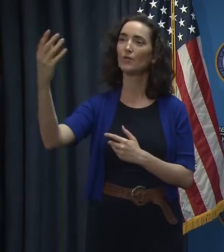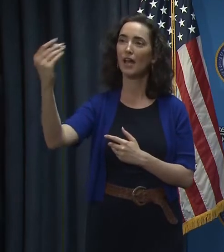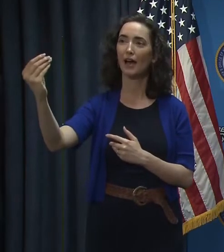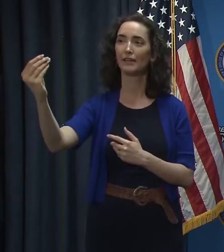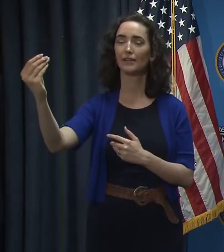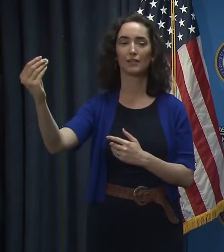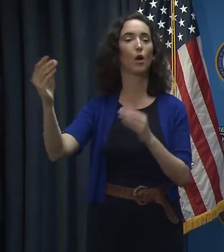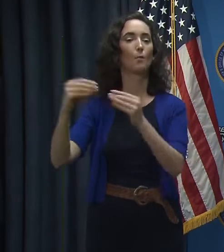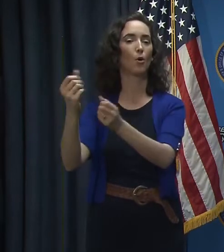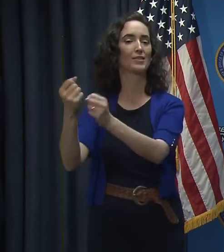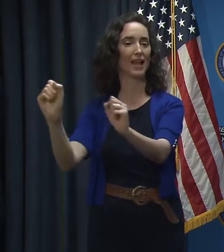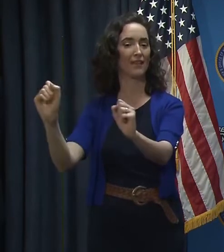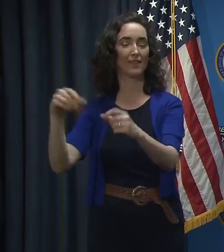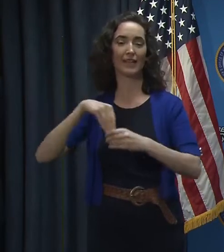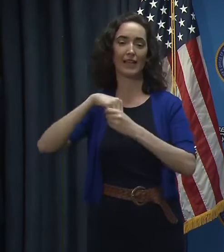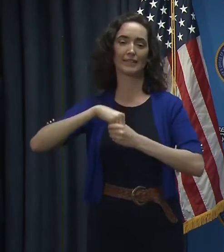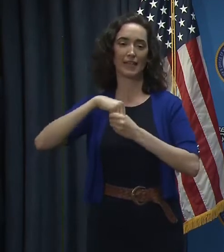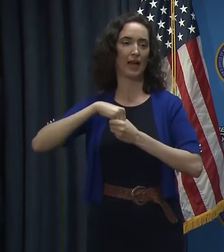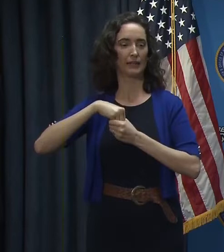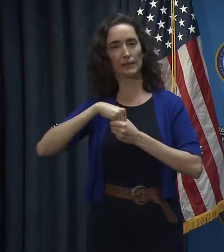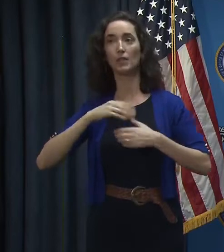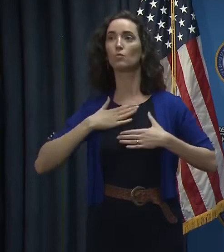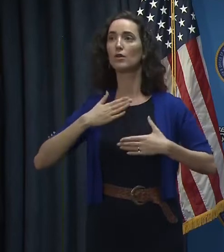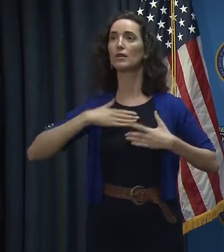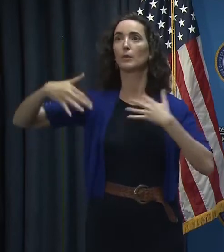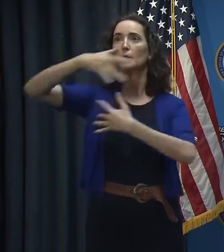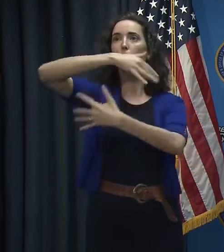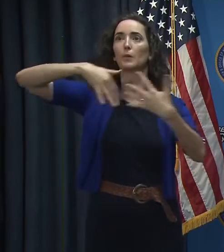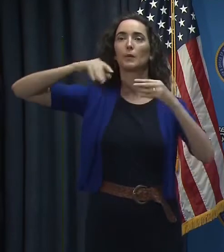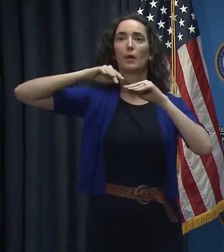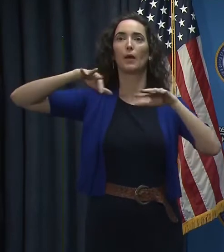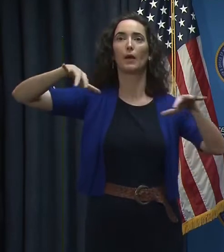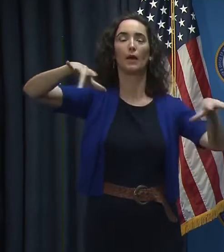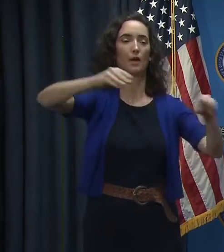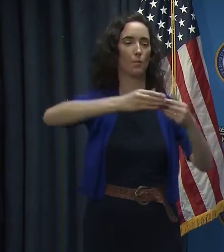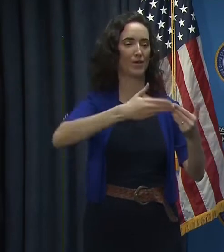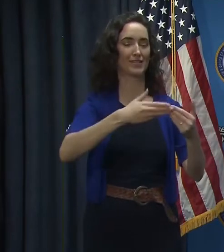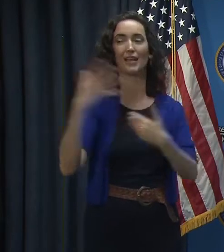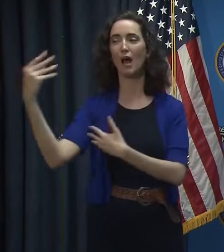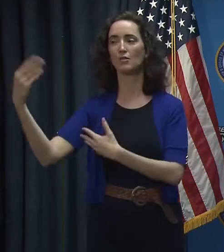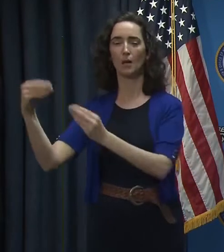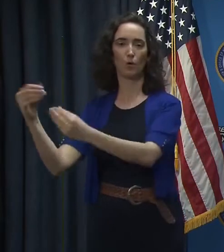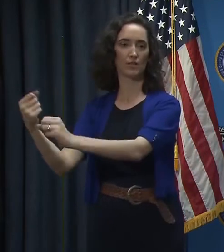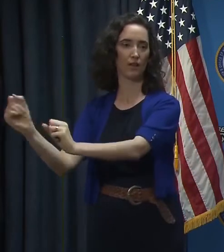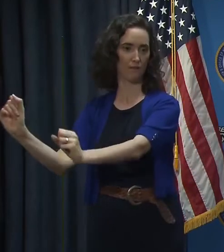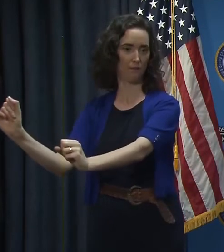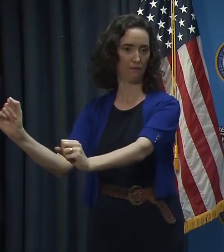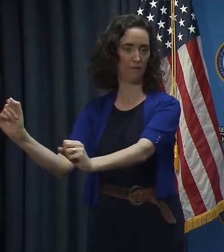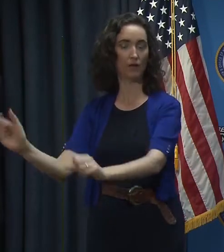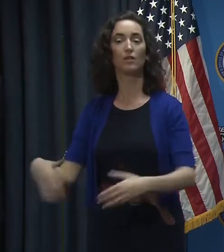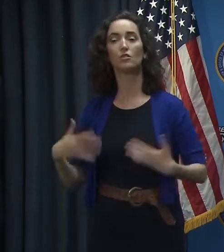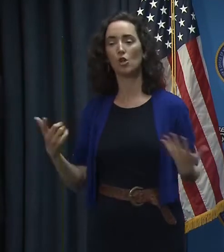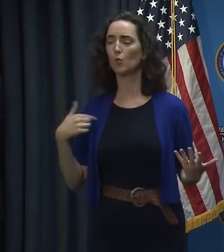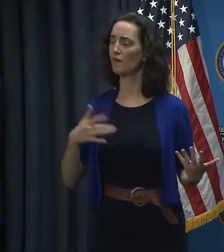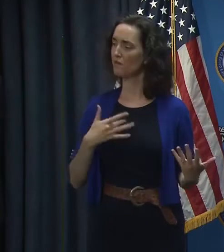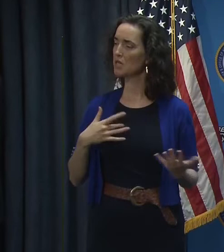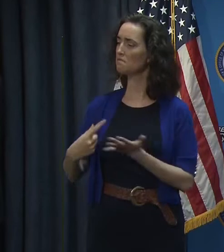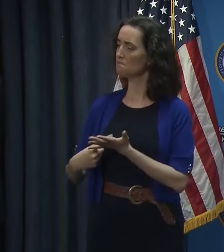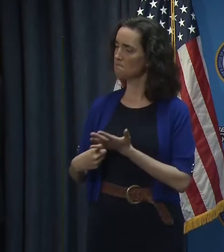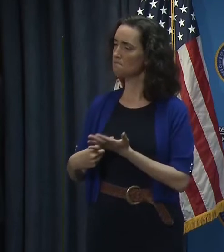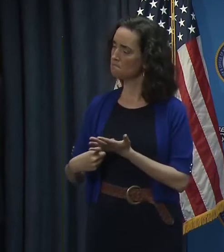much safer than indoors when it comes to the spread of this virus. And so this is something that we felt it